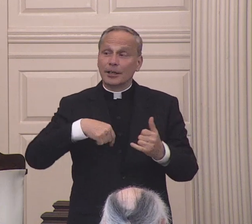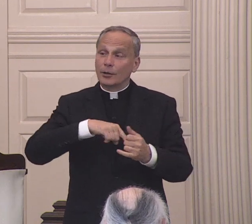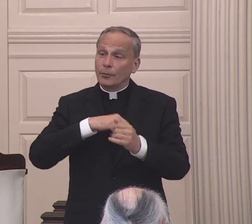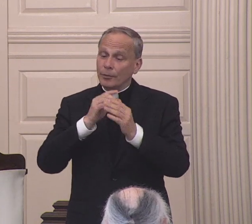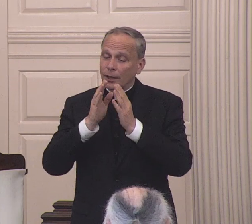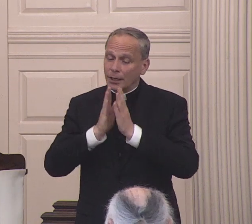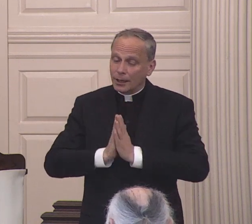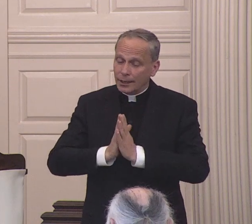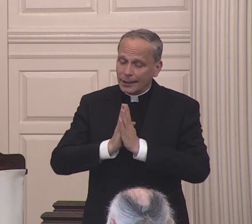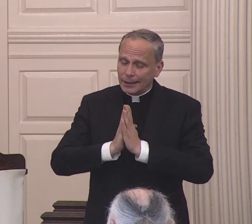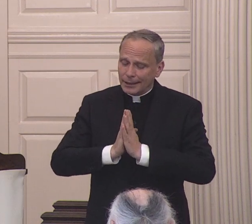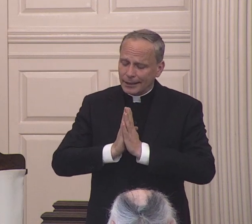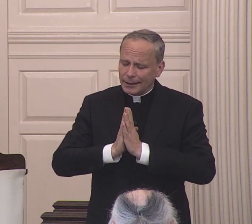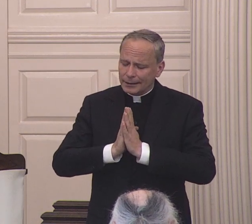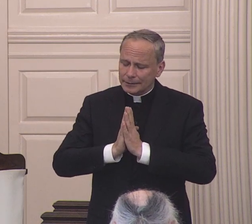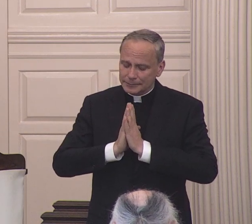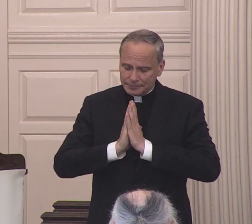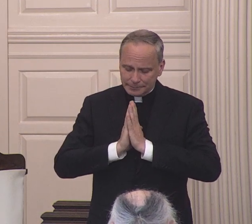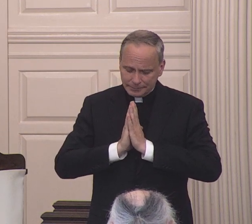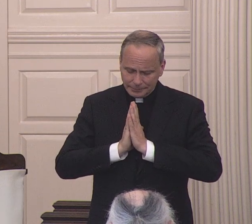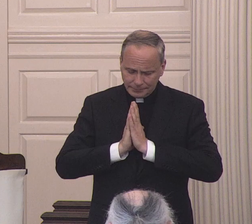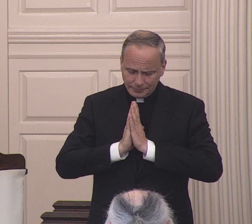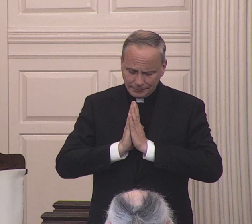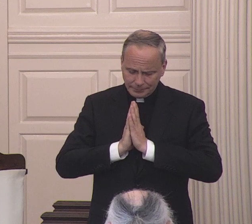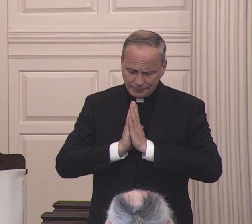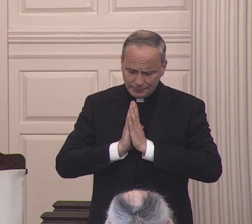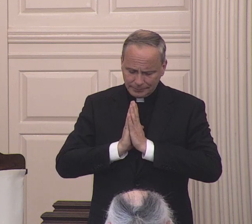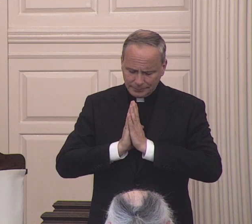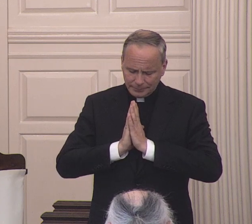Let us pray.